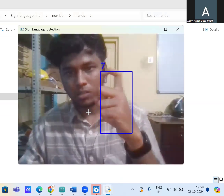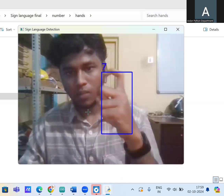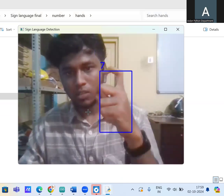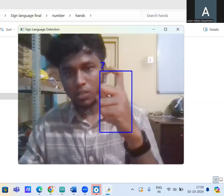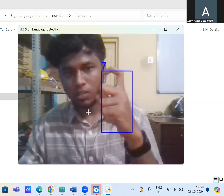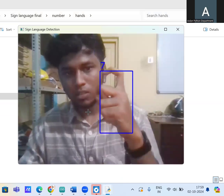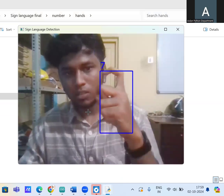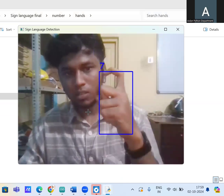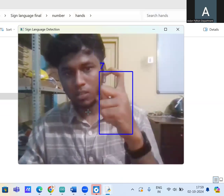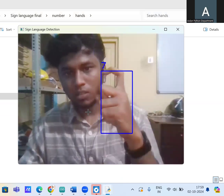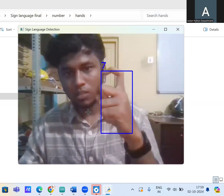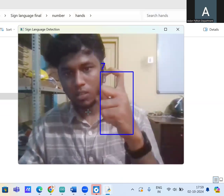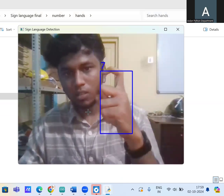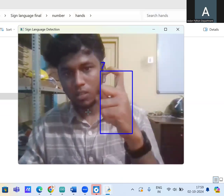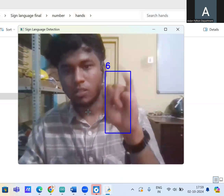7.